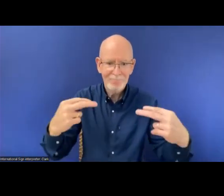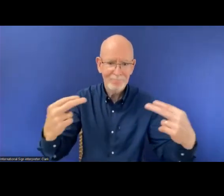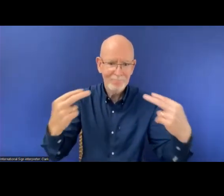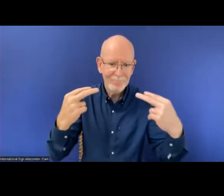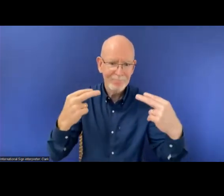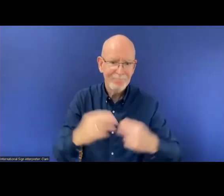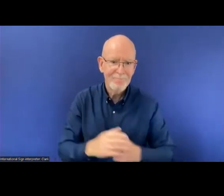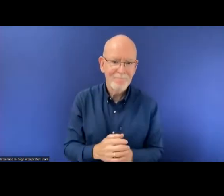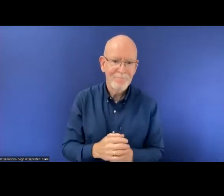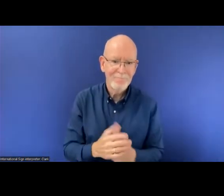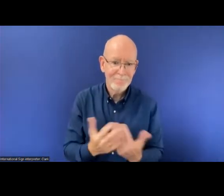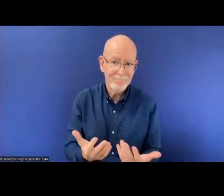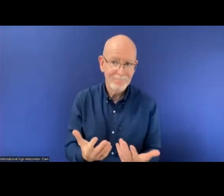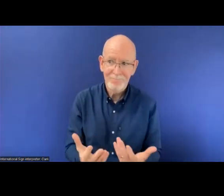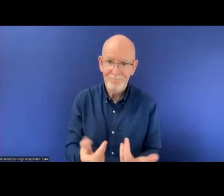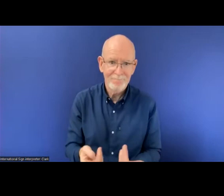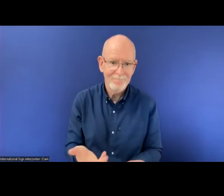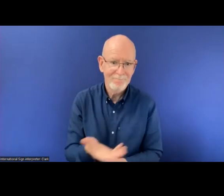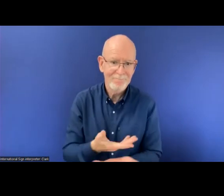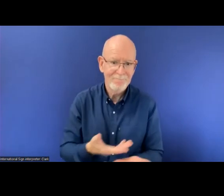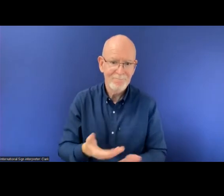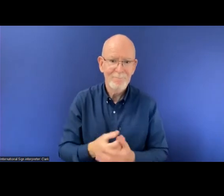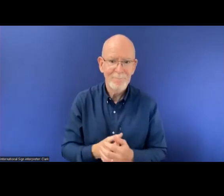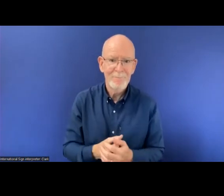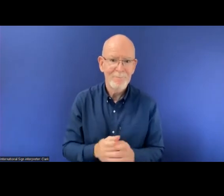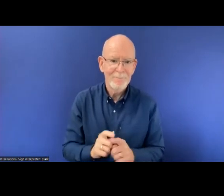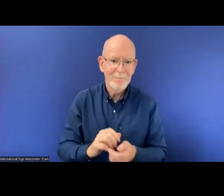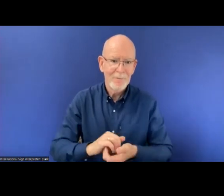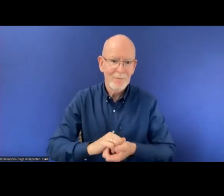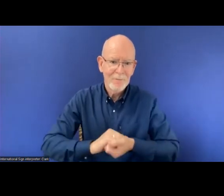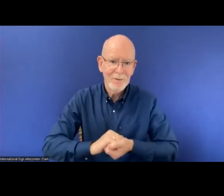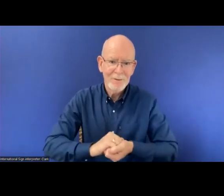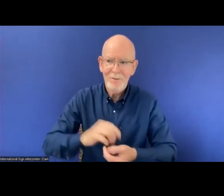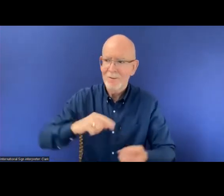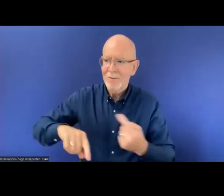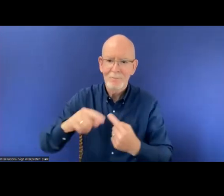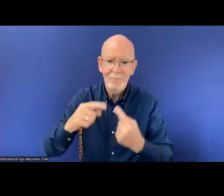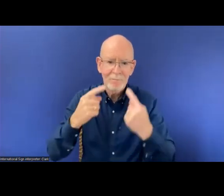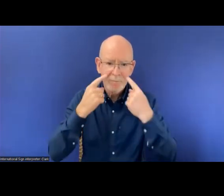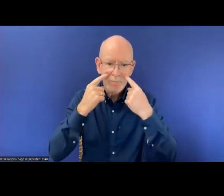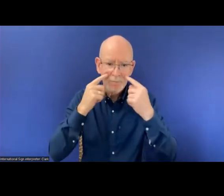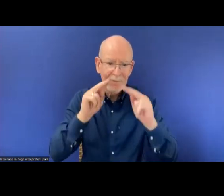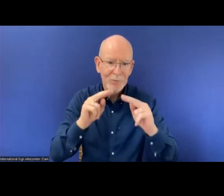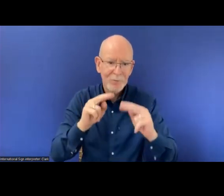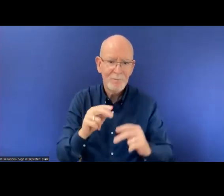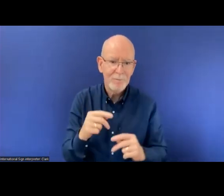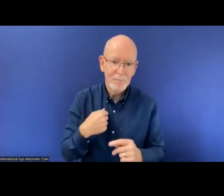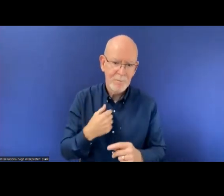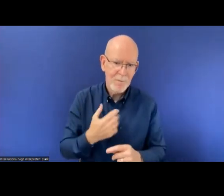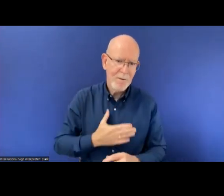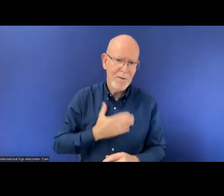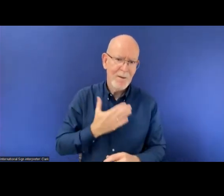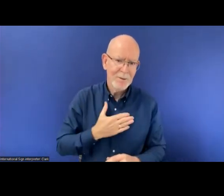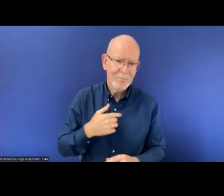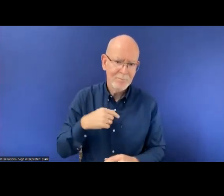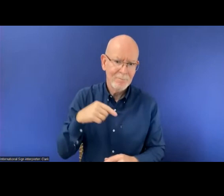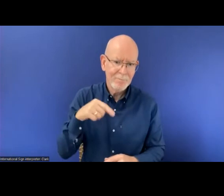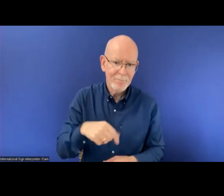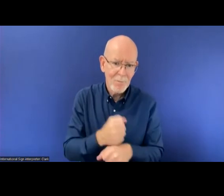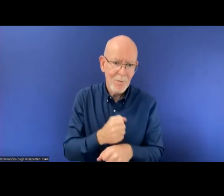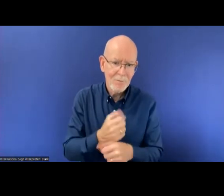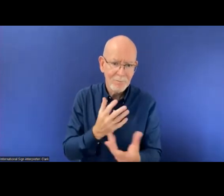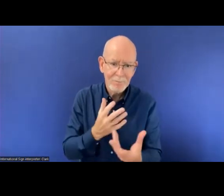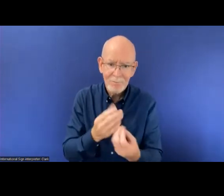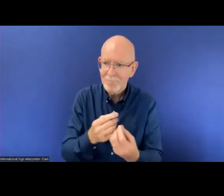and others, to bring this event to you. And we are particularly pleased with the turnout of